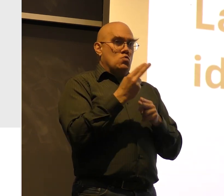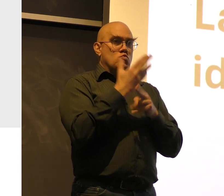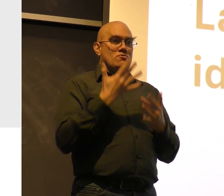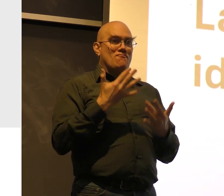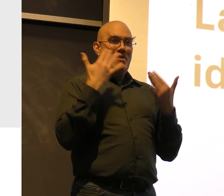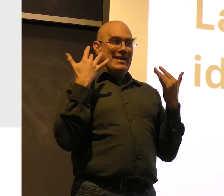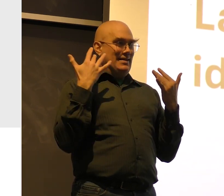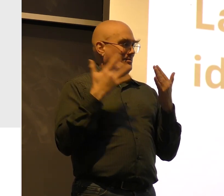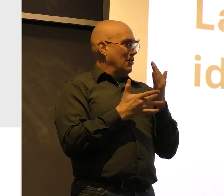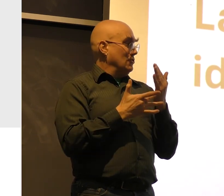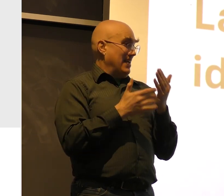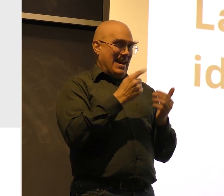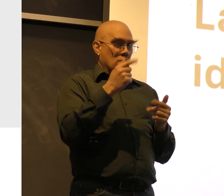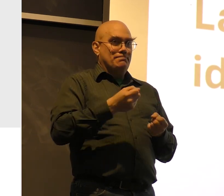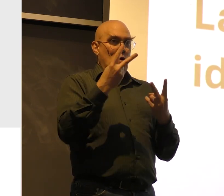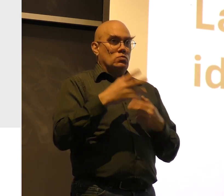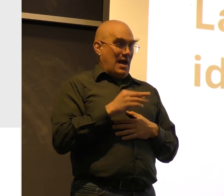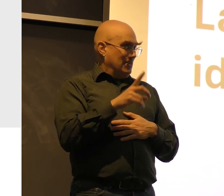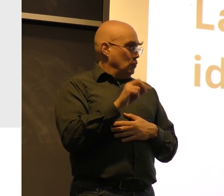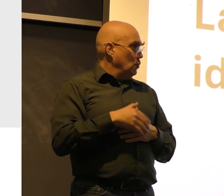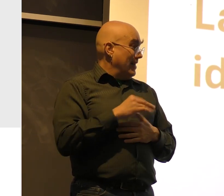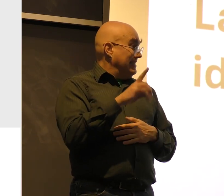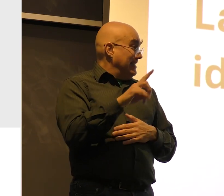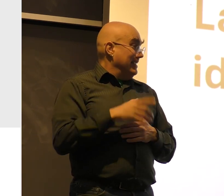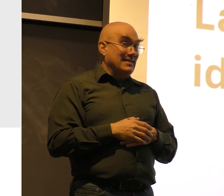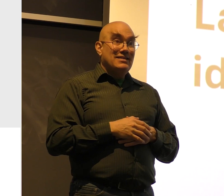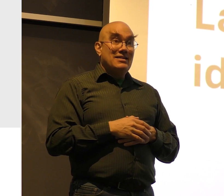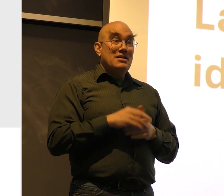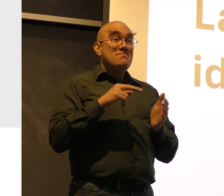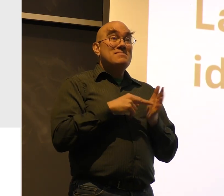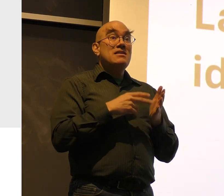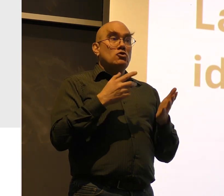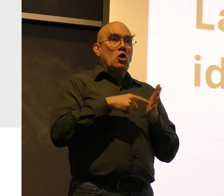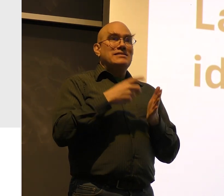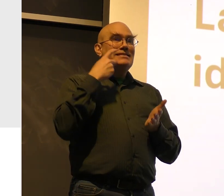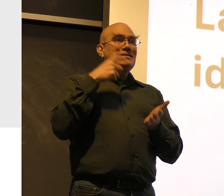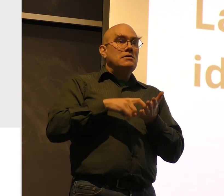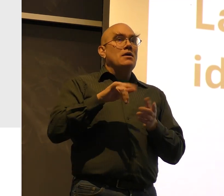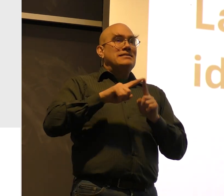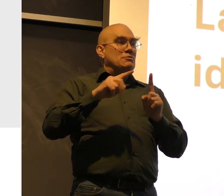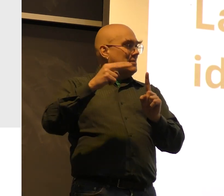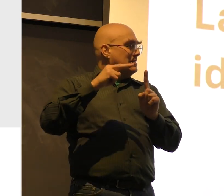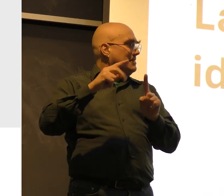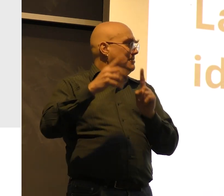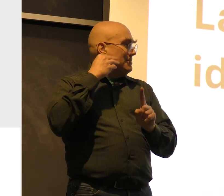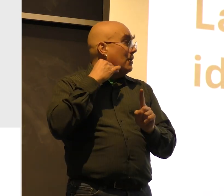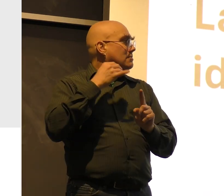lot of social media is user-friendly. Anybody can post, and they do, and they did, which means you're starting to recognize different